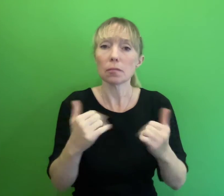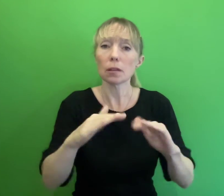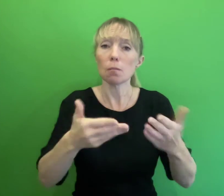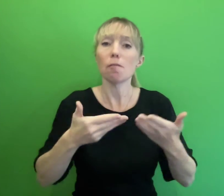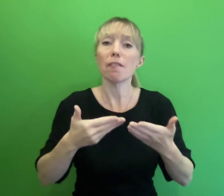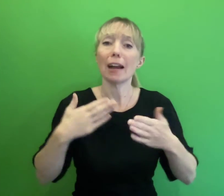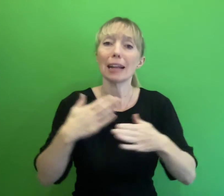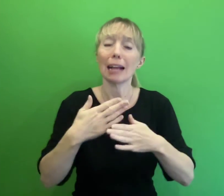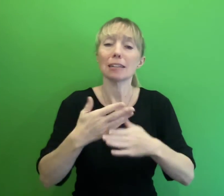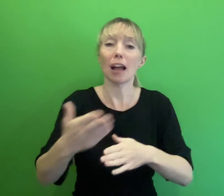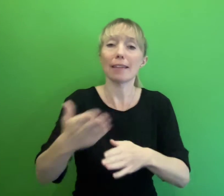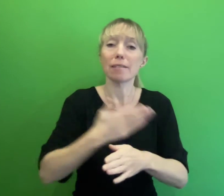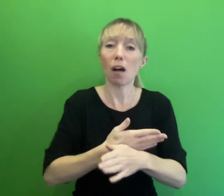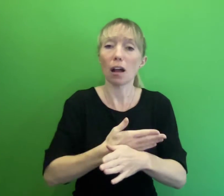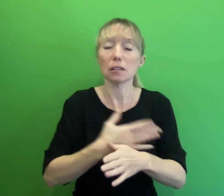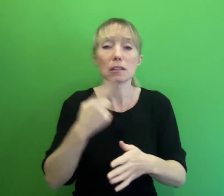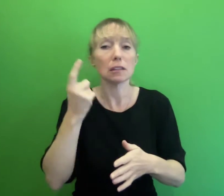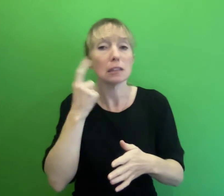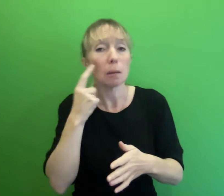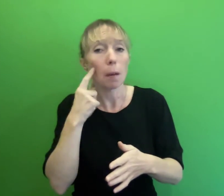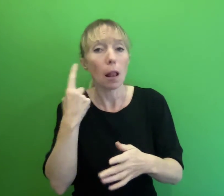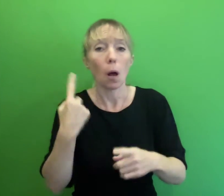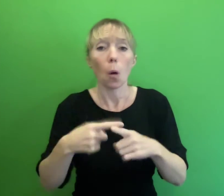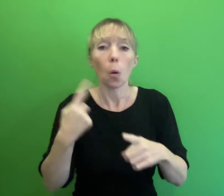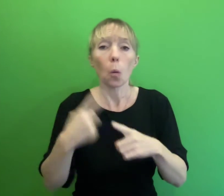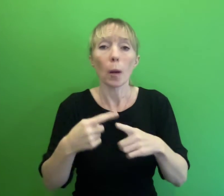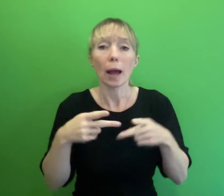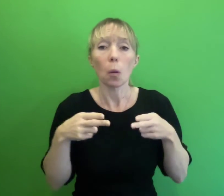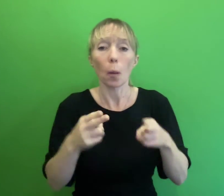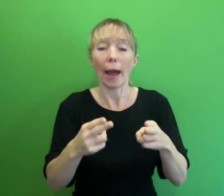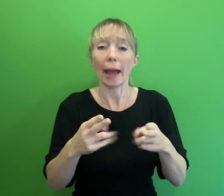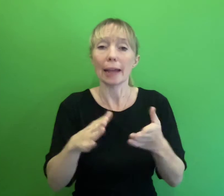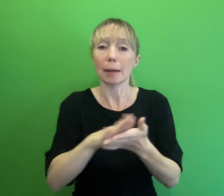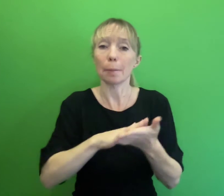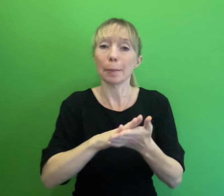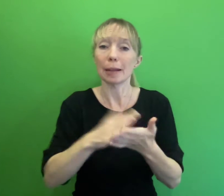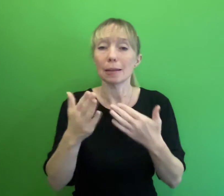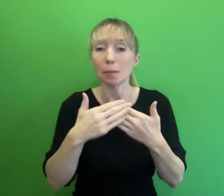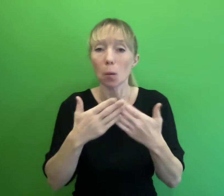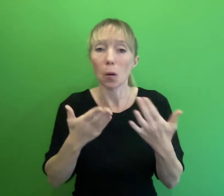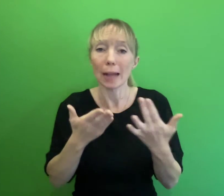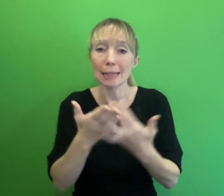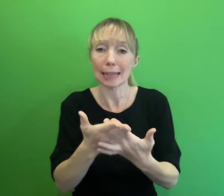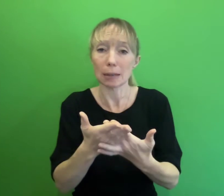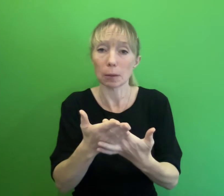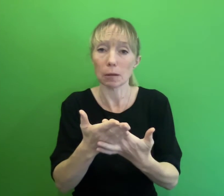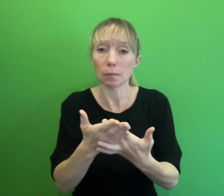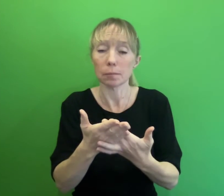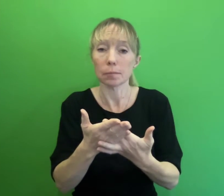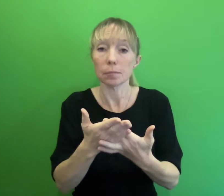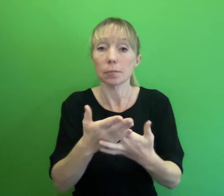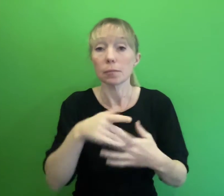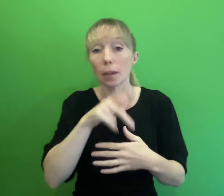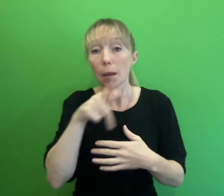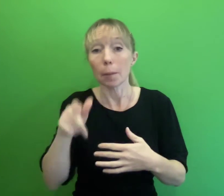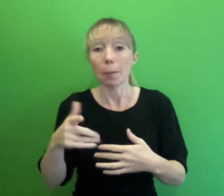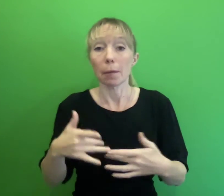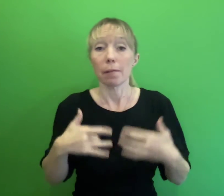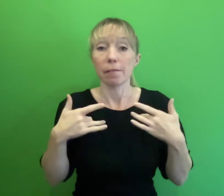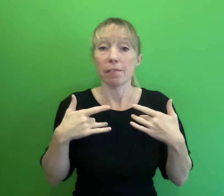advance, with simpler or quicker versions, would have made them more accessible. People also felt there was an implicit